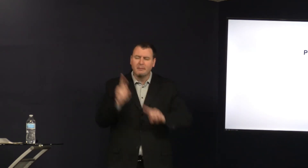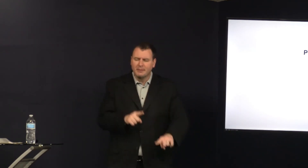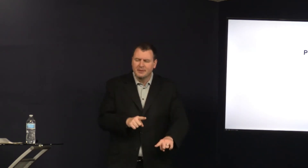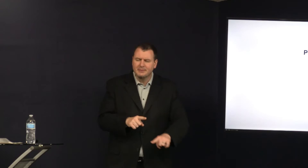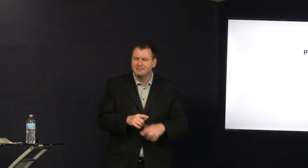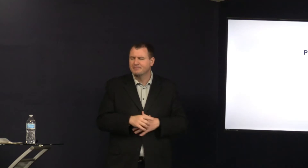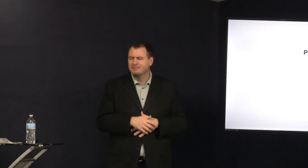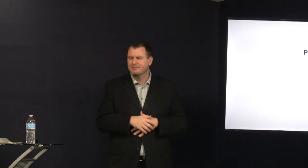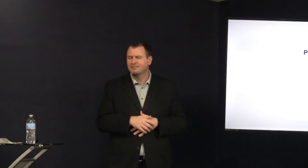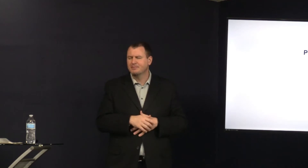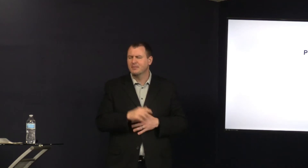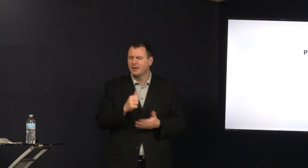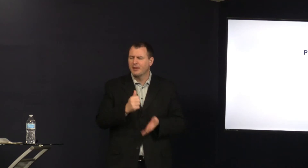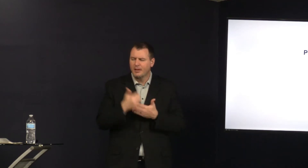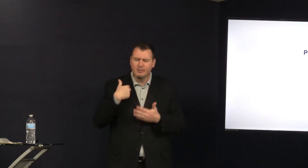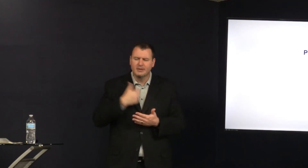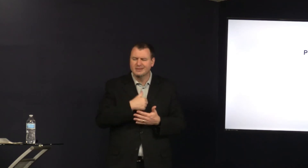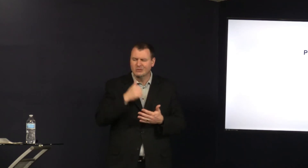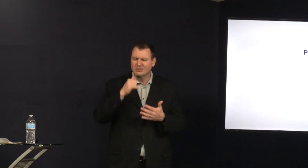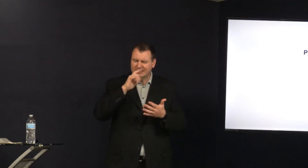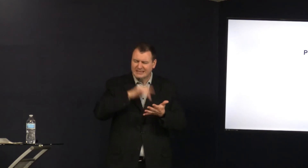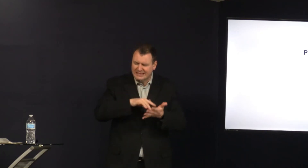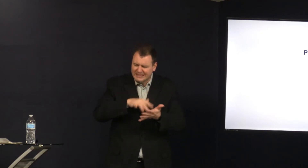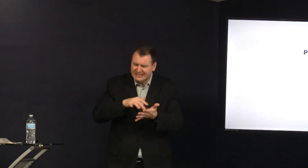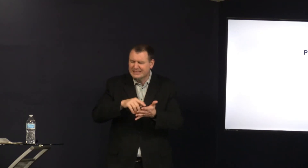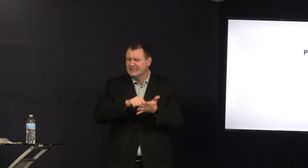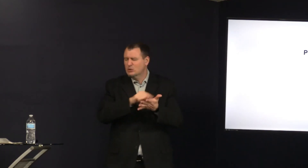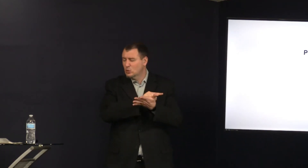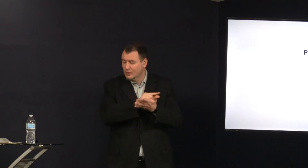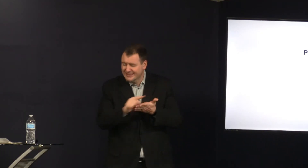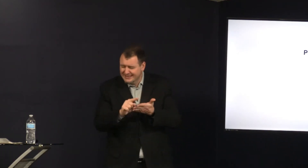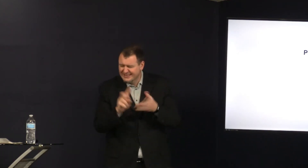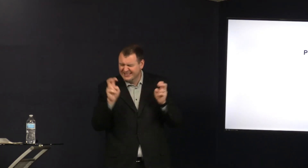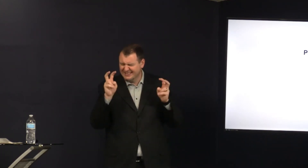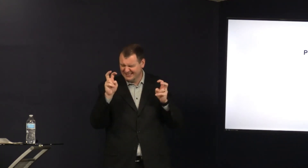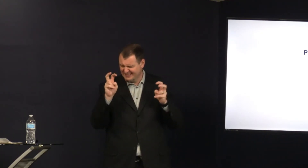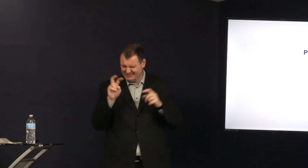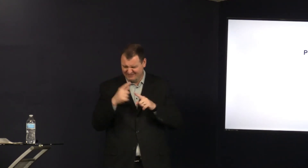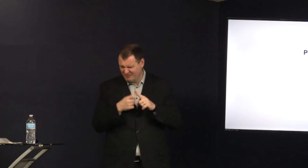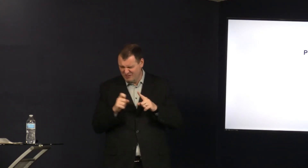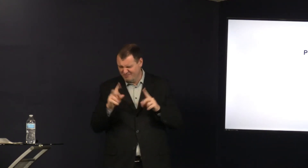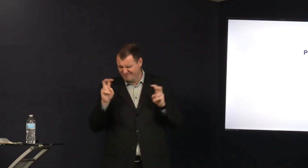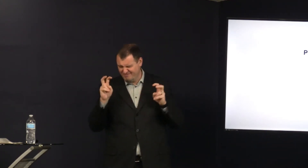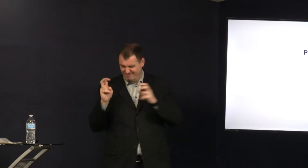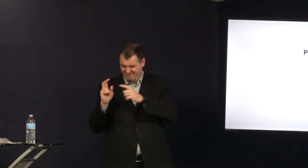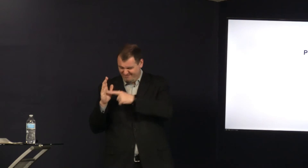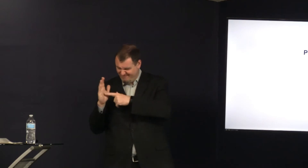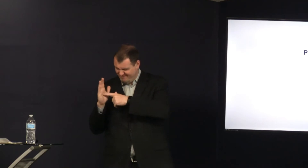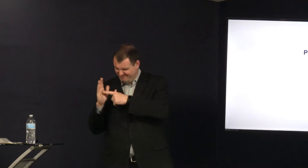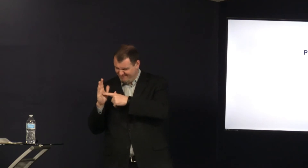Lord, I'm thankful that you came. And as we study this